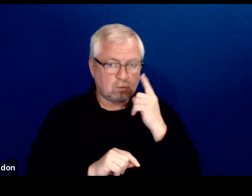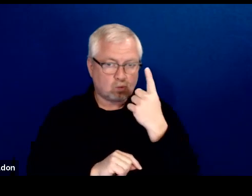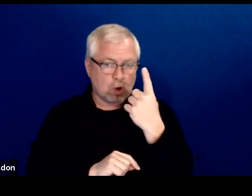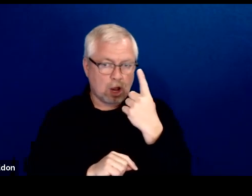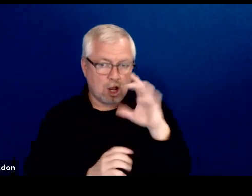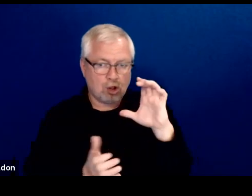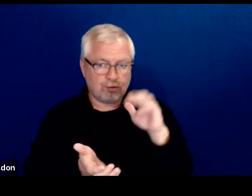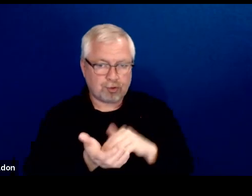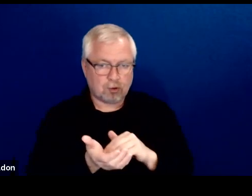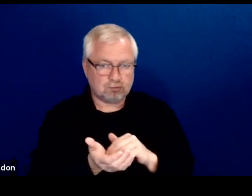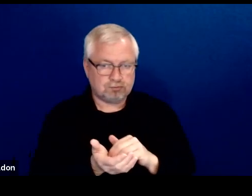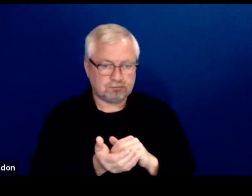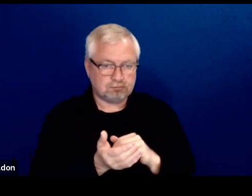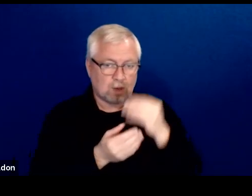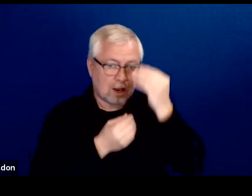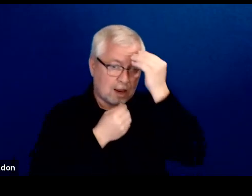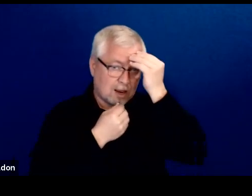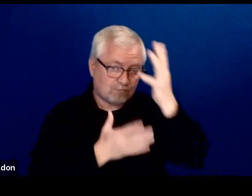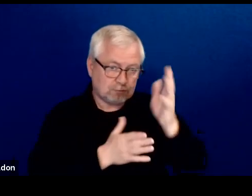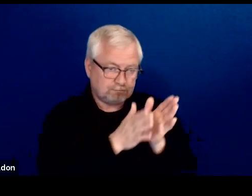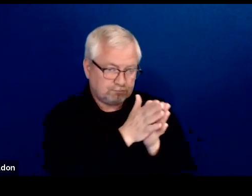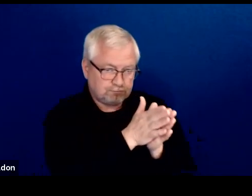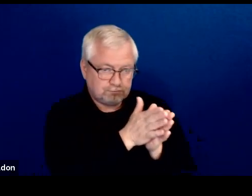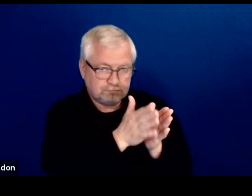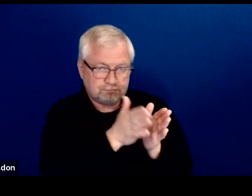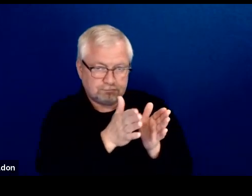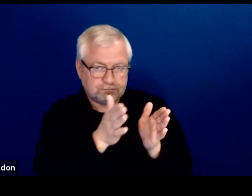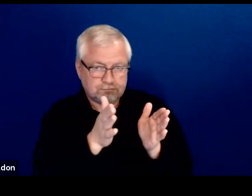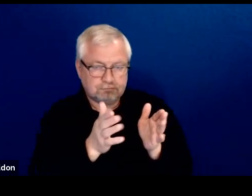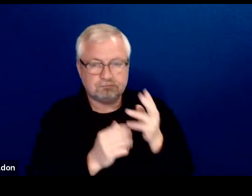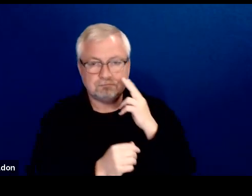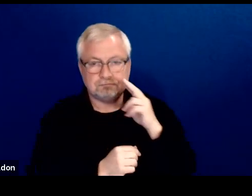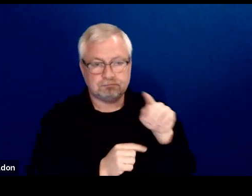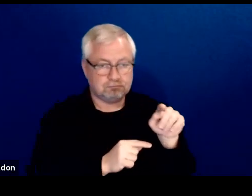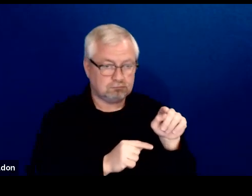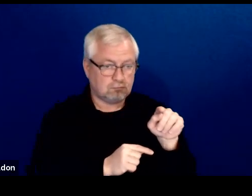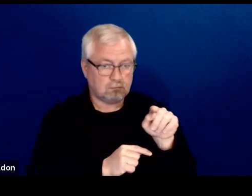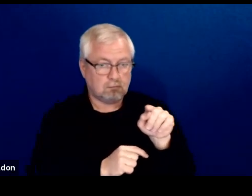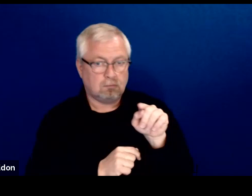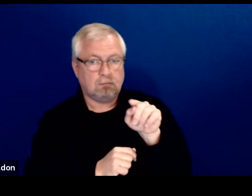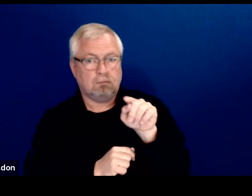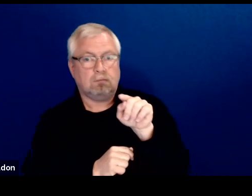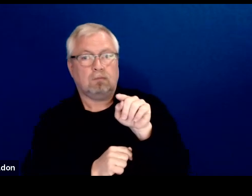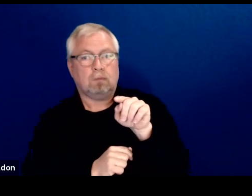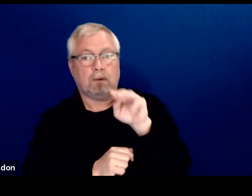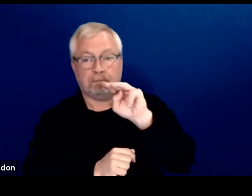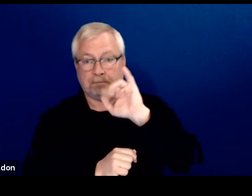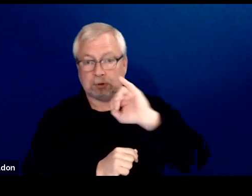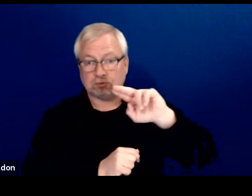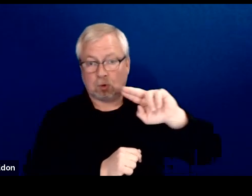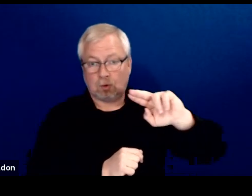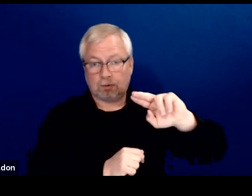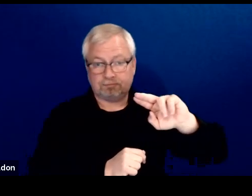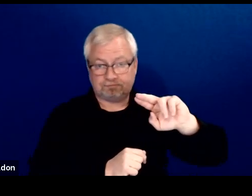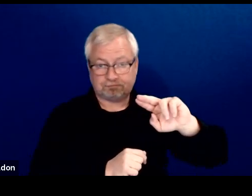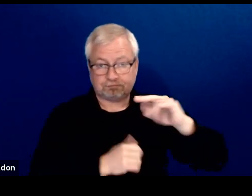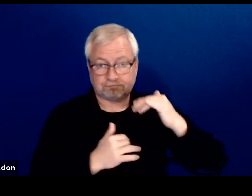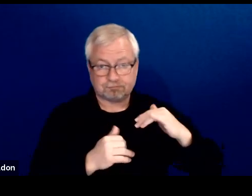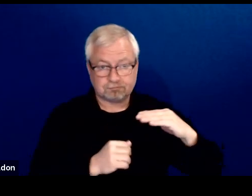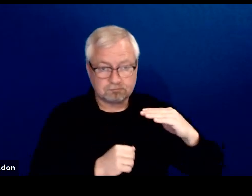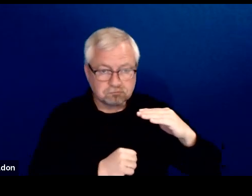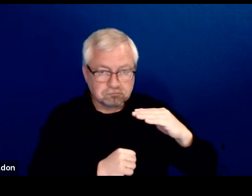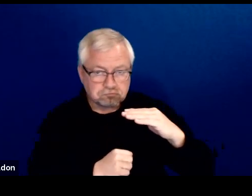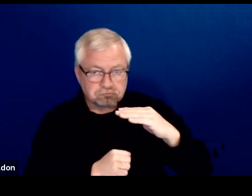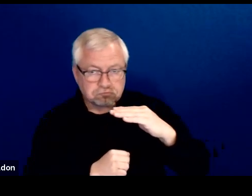on. And then it takes off and shows the curve. And Minnesota has remained relatively flat. And you heard